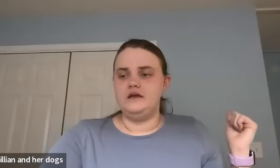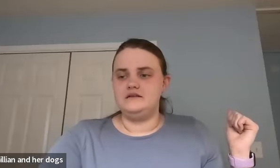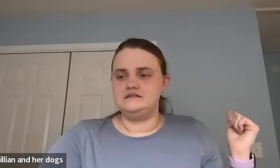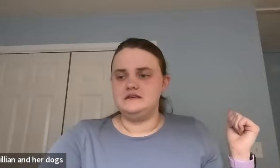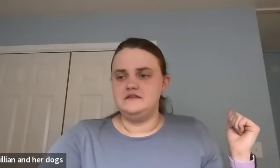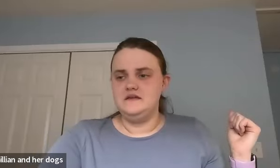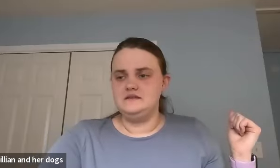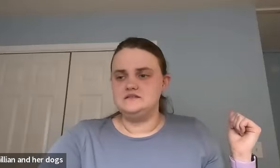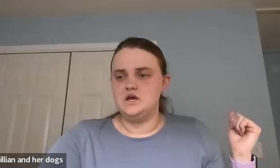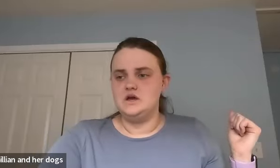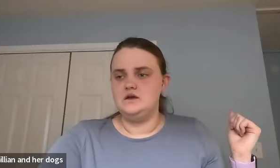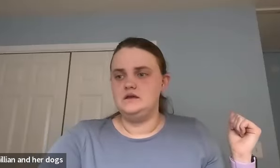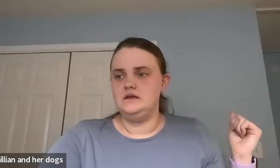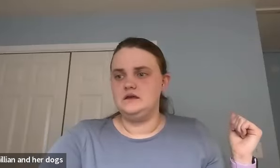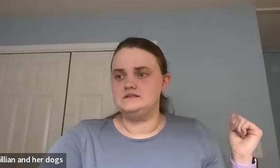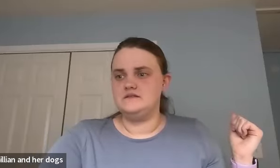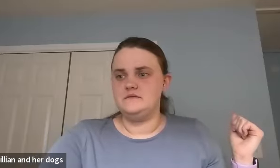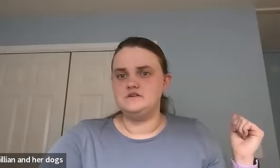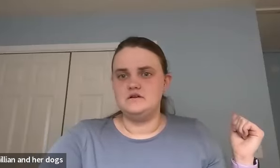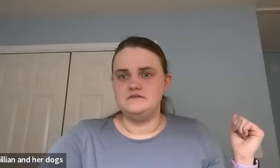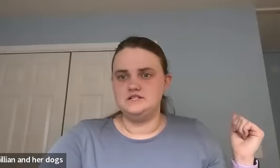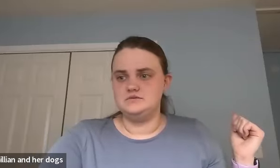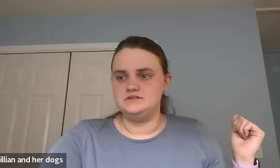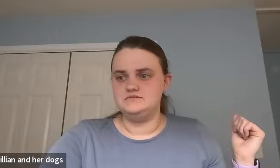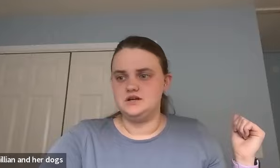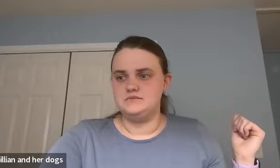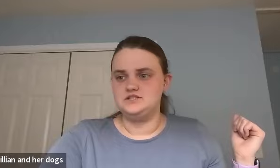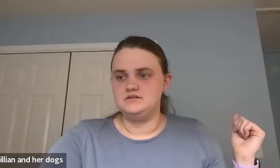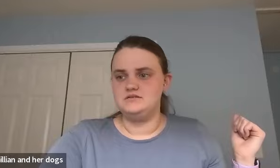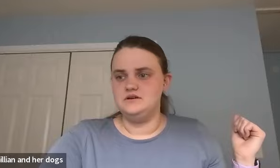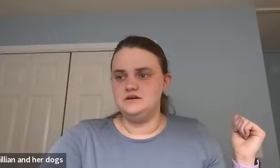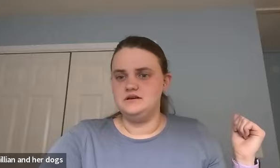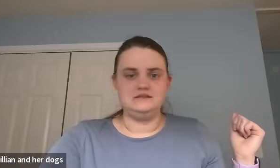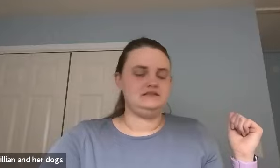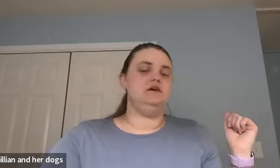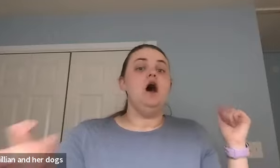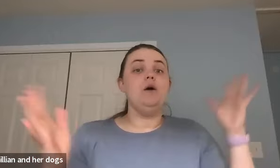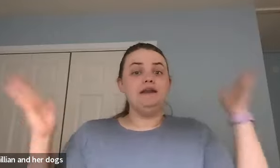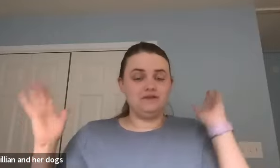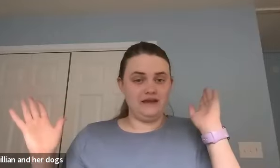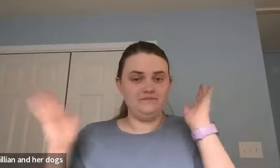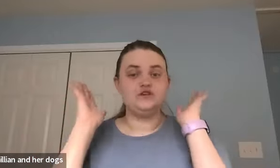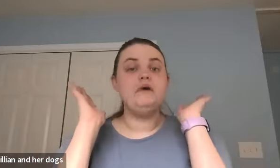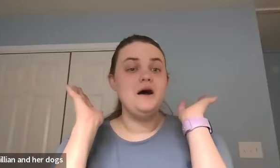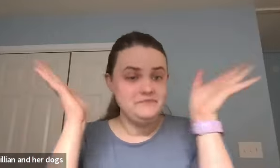Okay, let's see. I think that was all our vegetables. I'm trying to make sure. Yes. Oh, wait. Okay. So